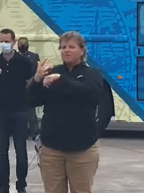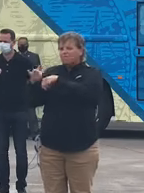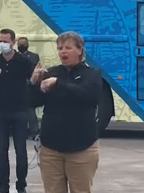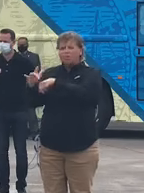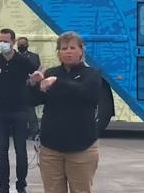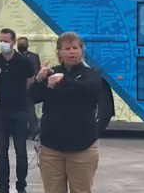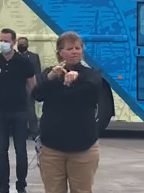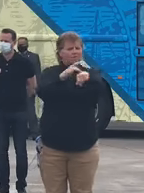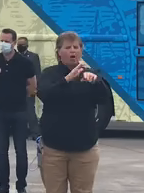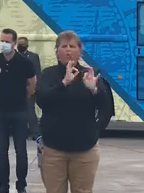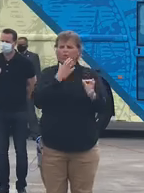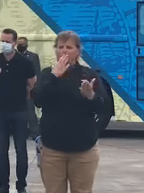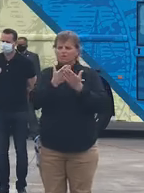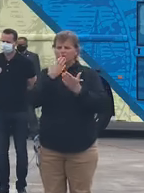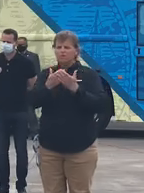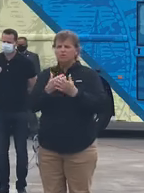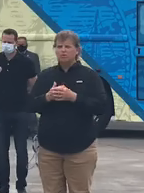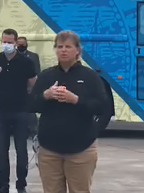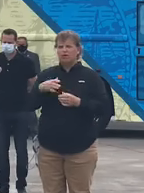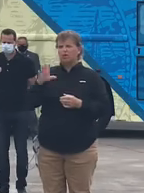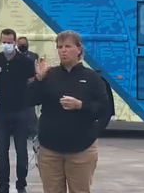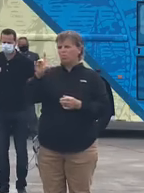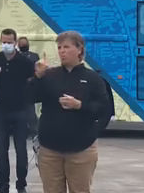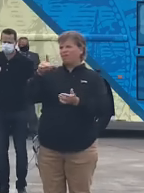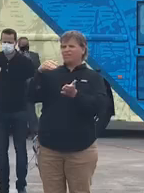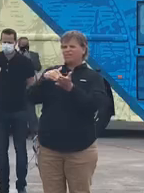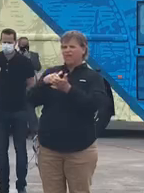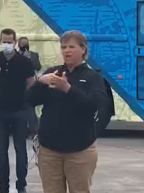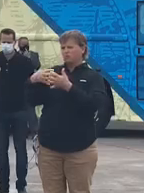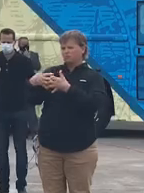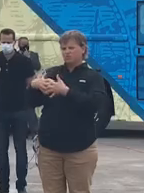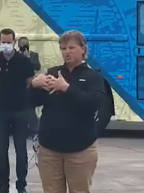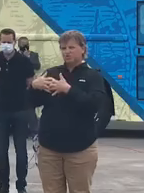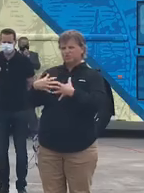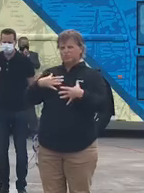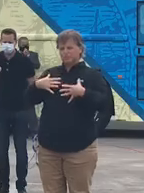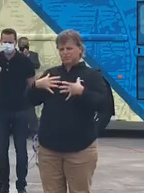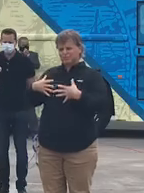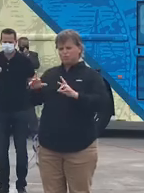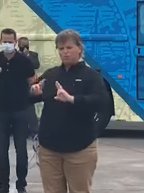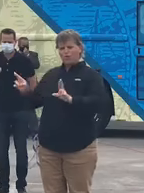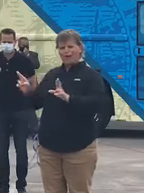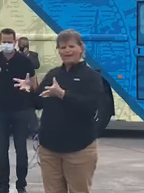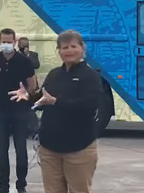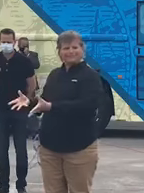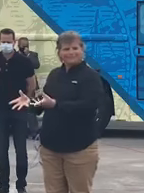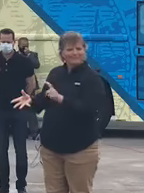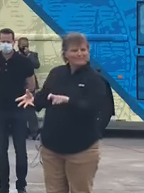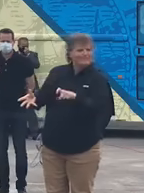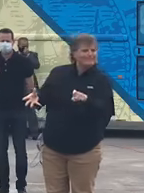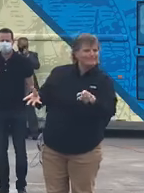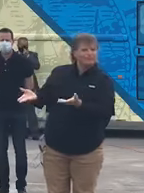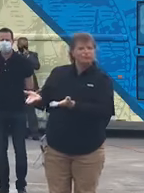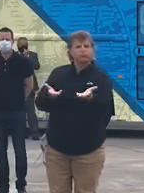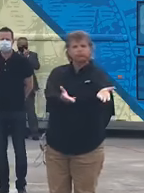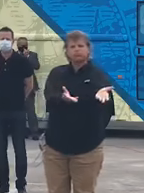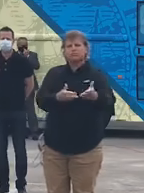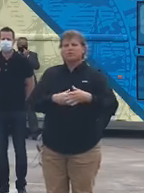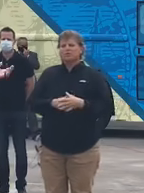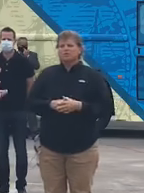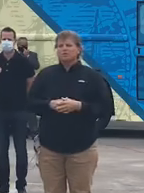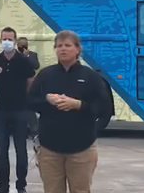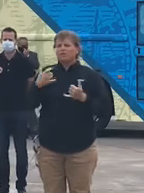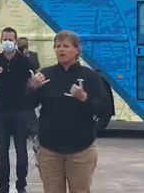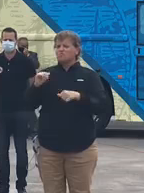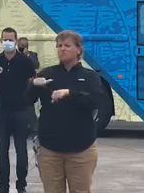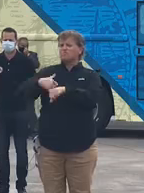trend is good. And so we're formulating plans on how we can open up the economy here in Miami-Dade. And of